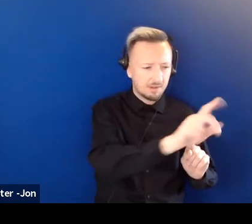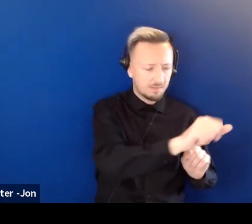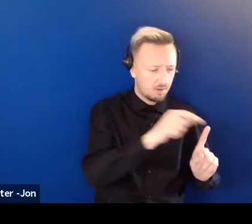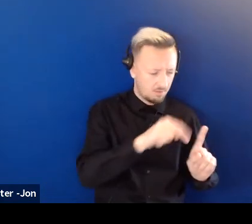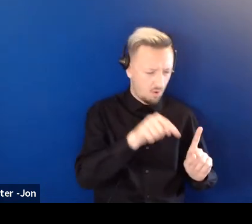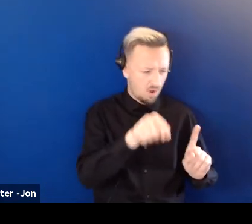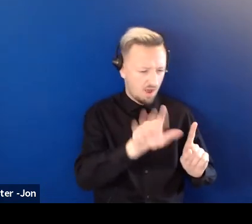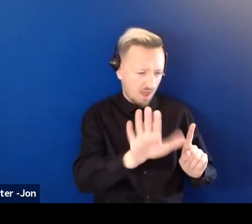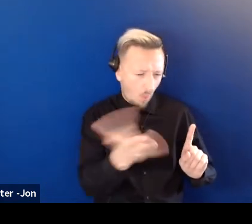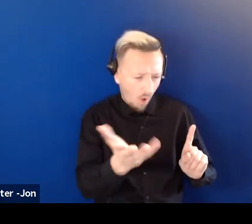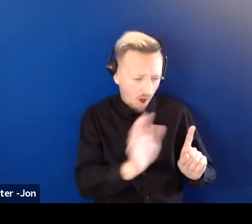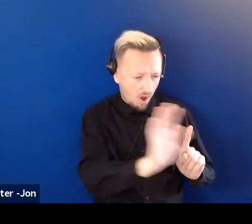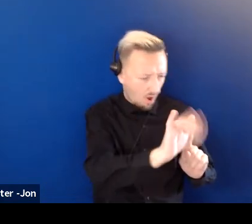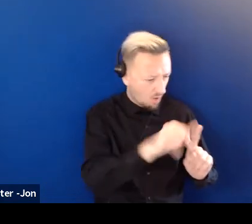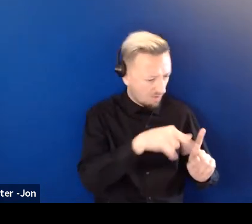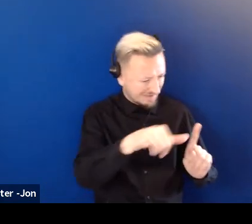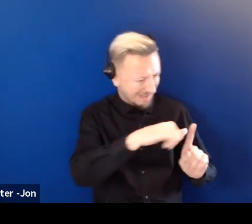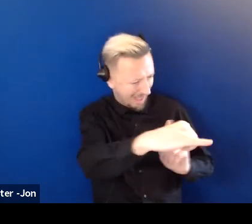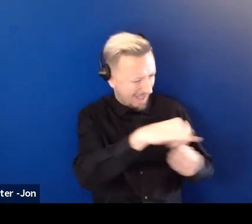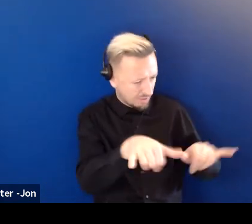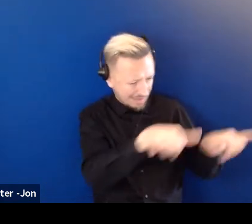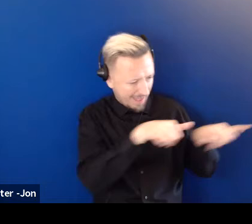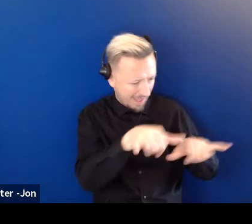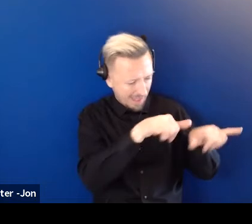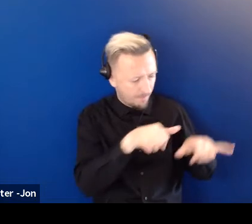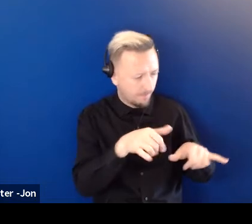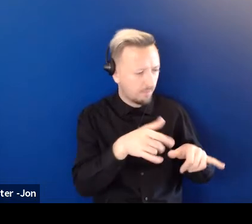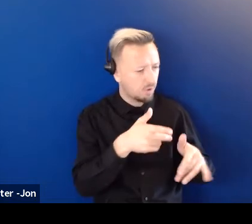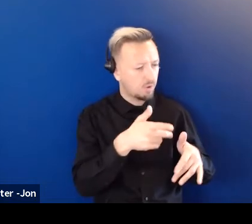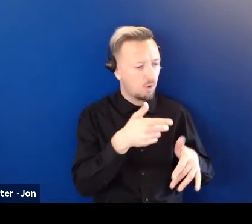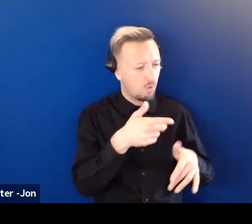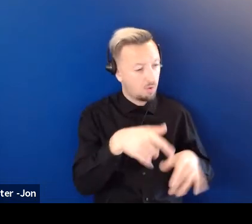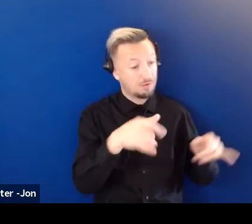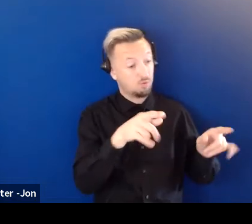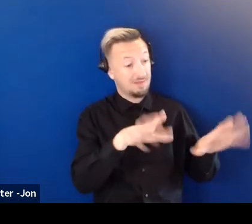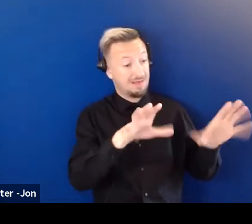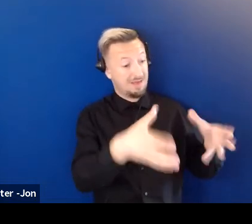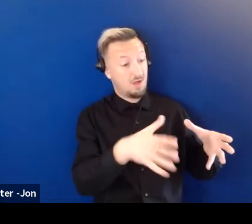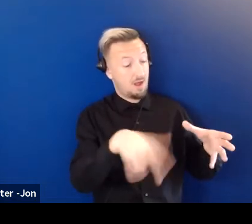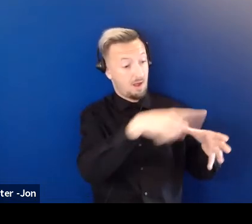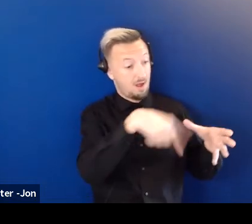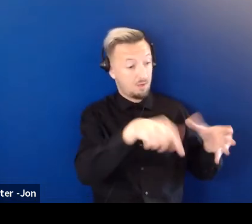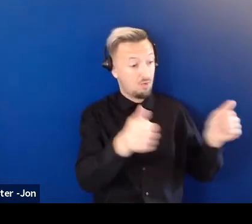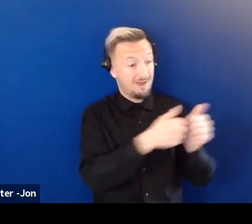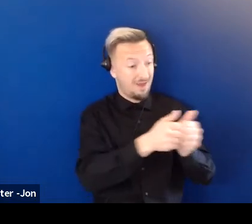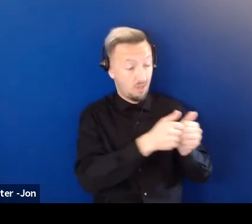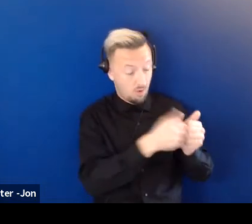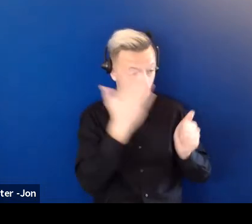awareness that, you know, they share something in common with these youth, or that might be why they're in a specific classroom.